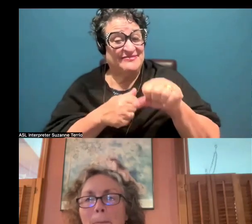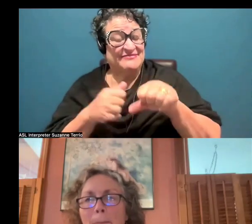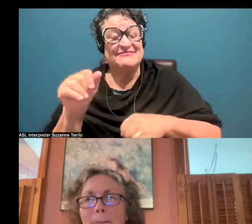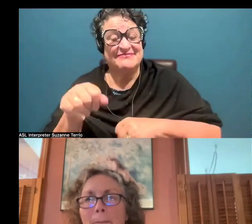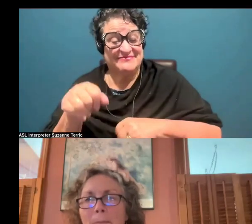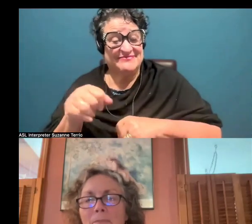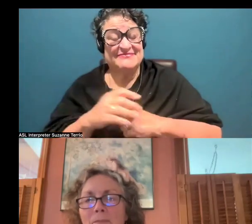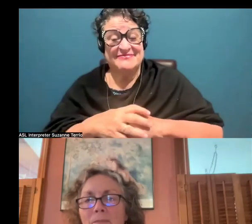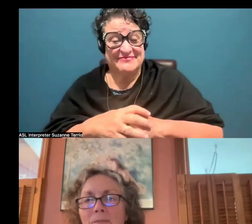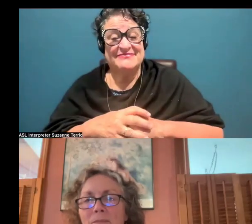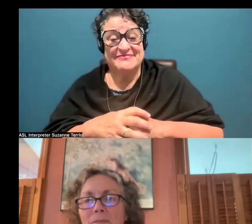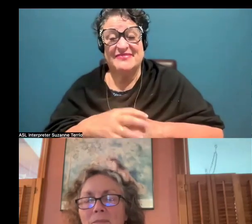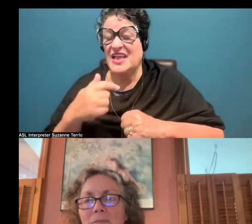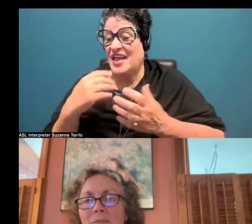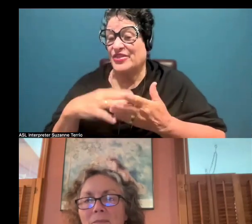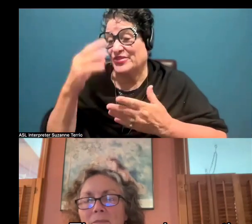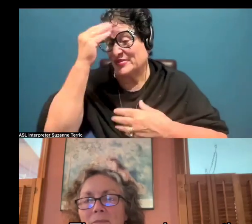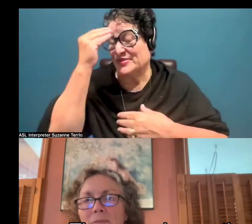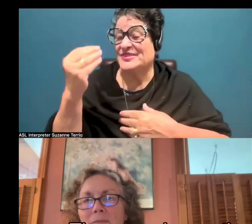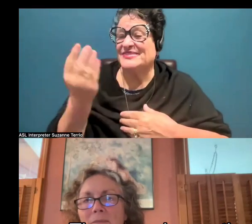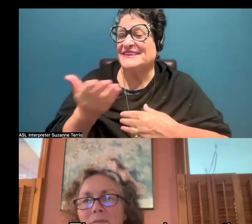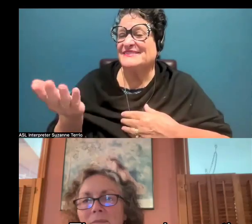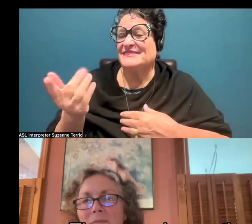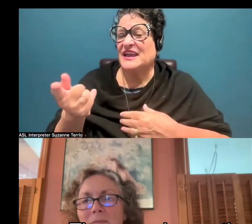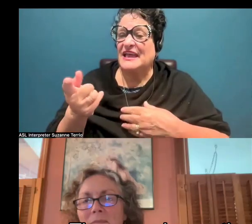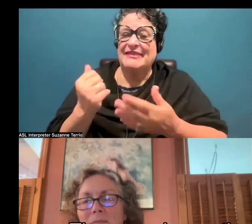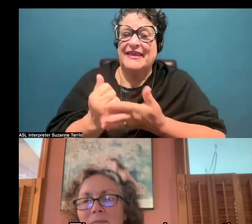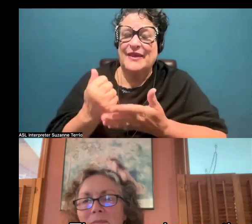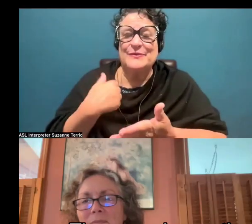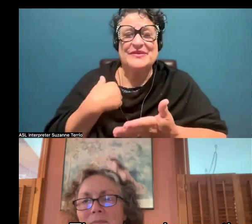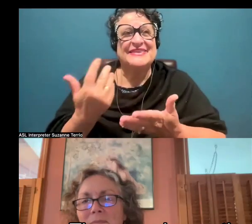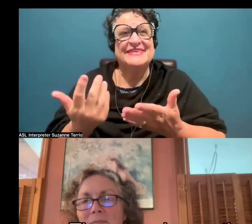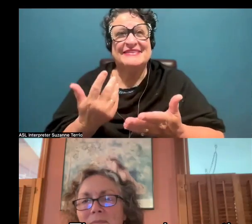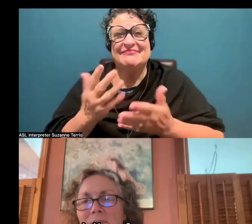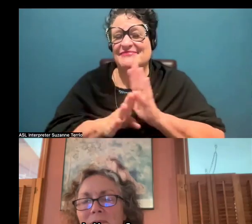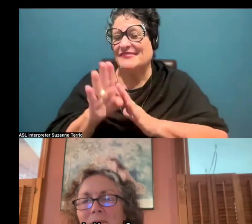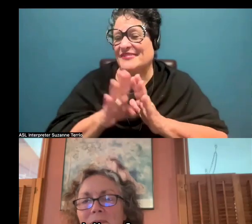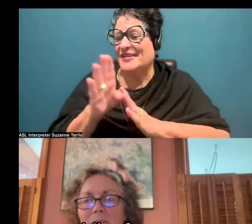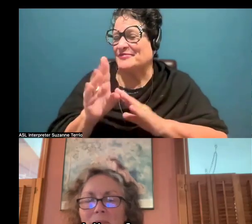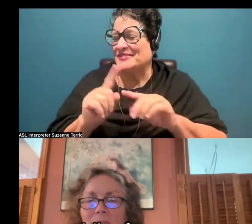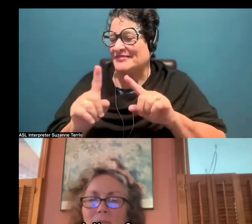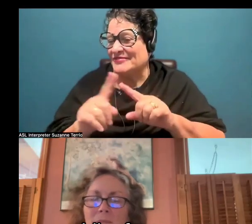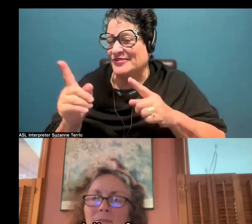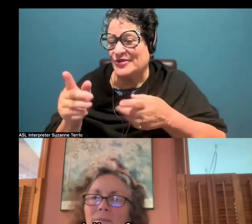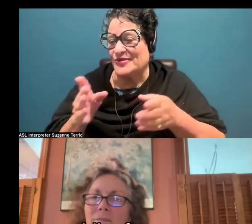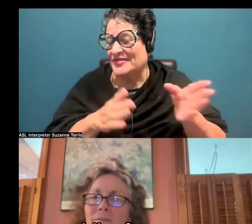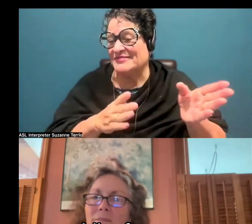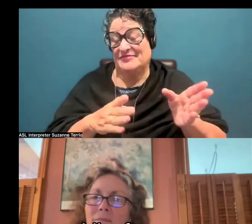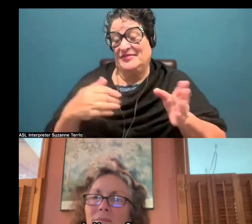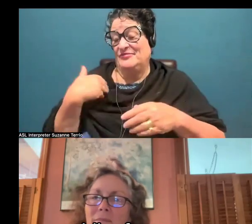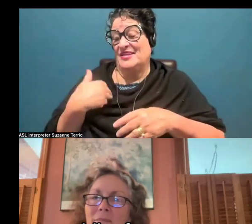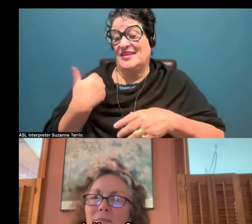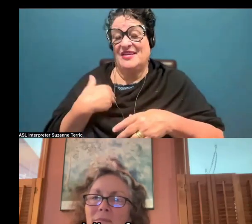and I learn things. They help me develop in both ways. Like for my young adult